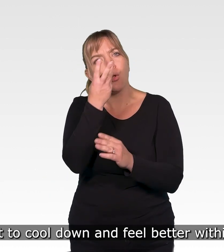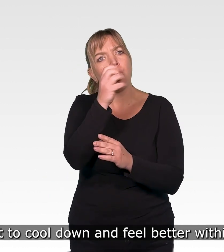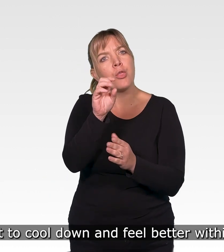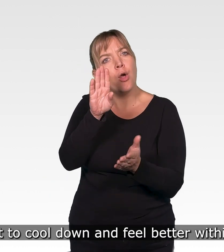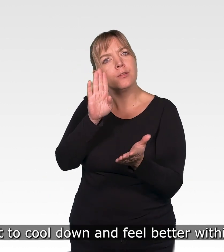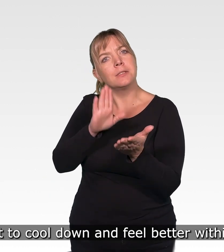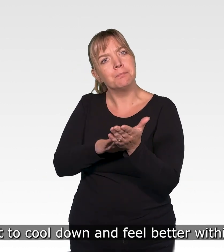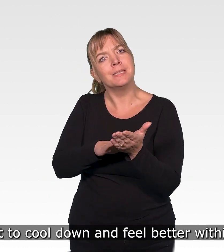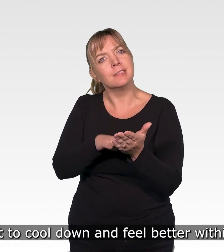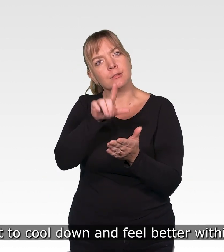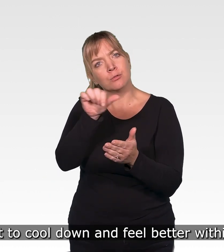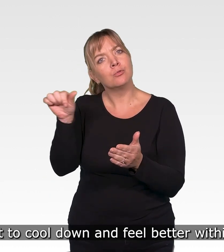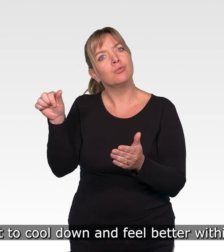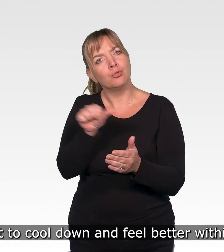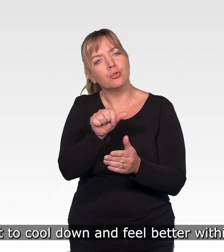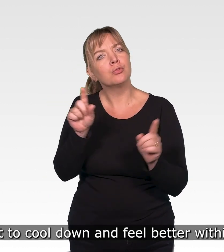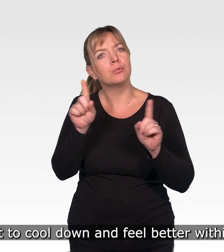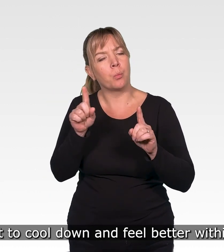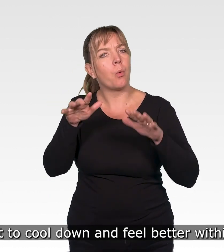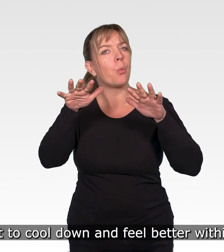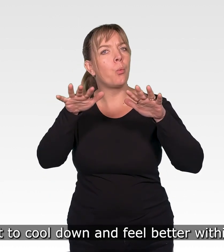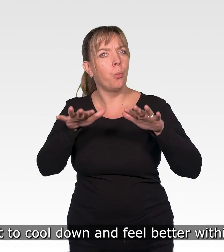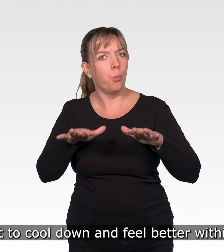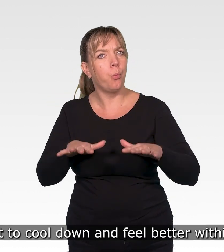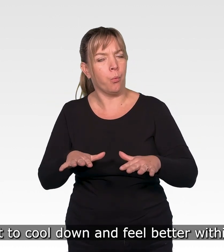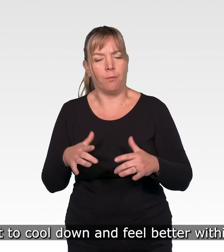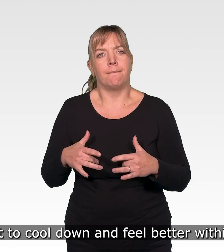You should start to cool down and feel better within 30 minutes.